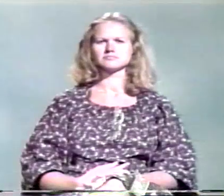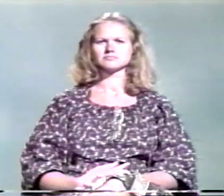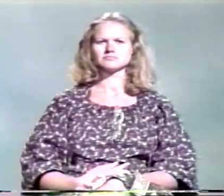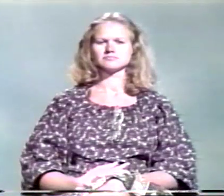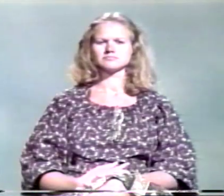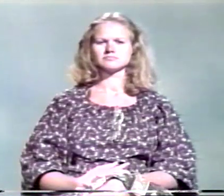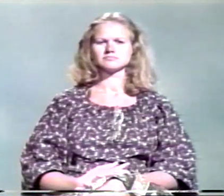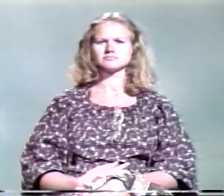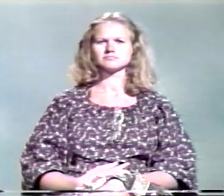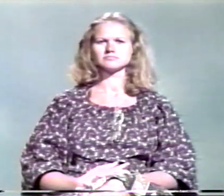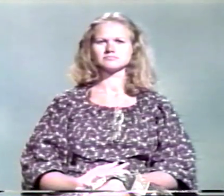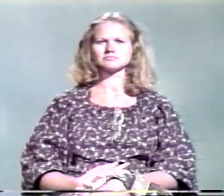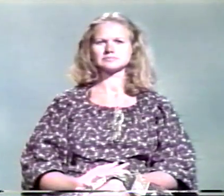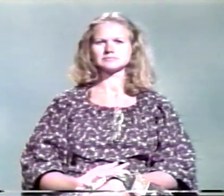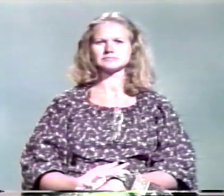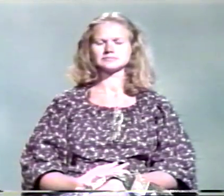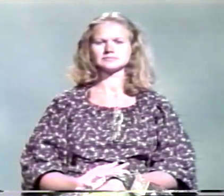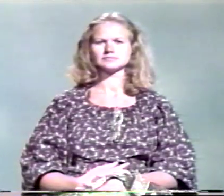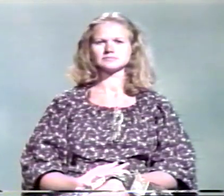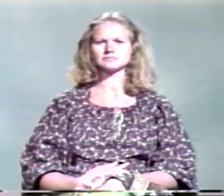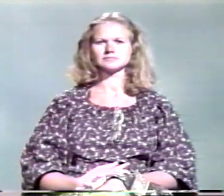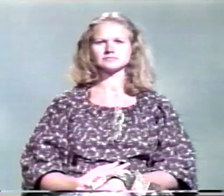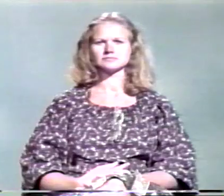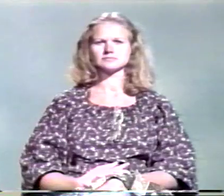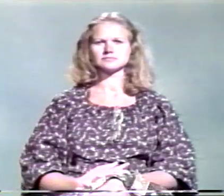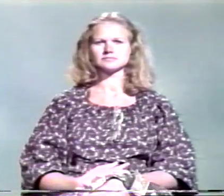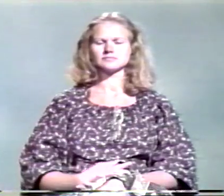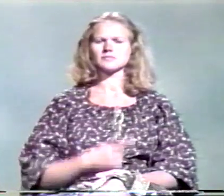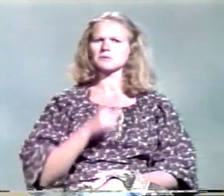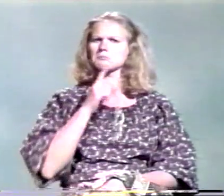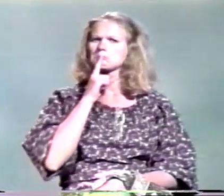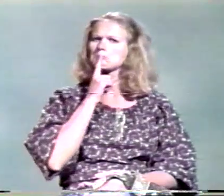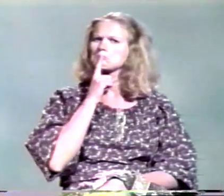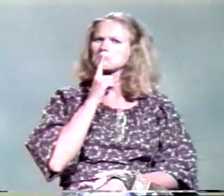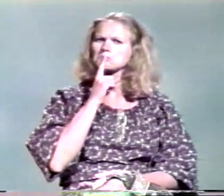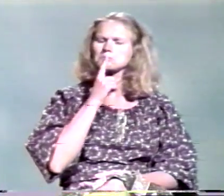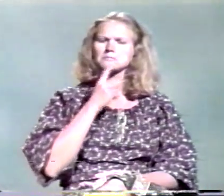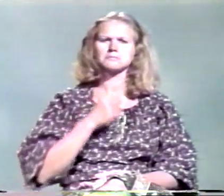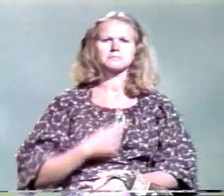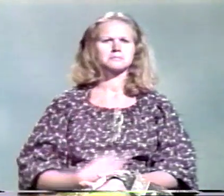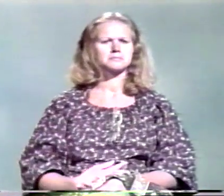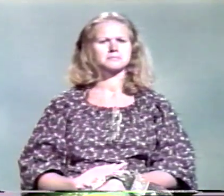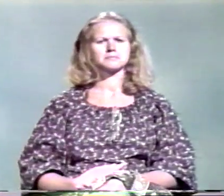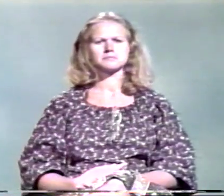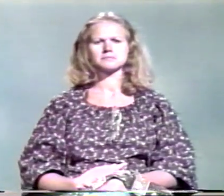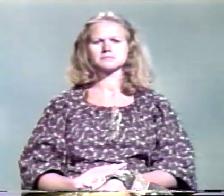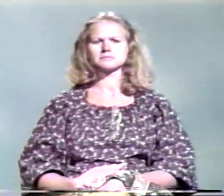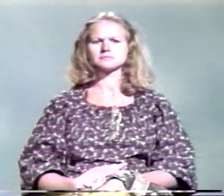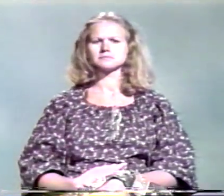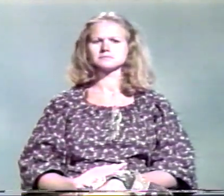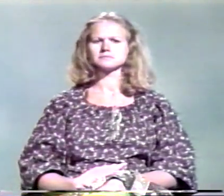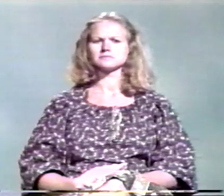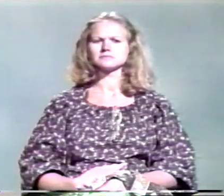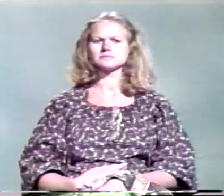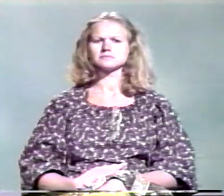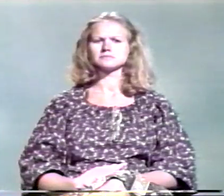A sign meaning to not do something which was expected. To not do something which was expected.